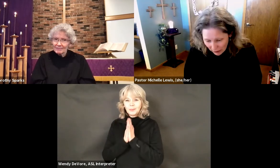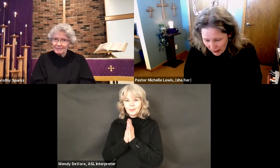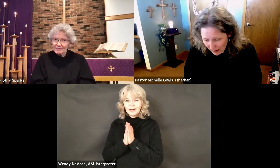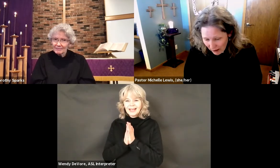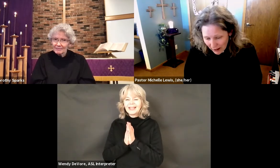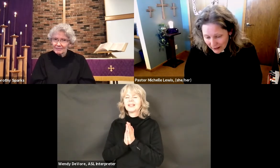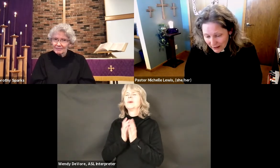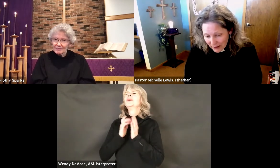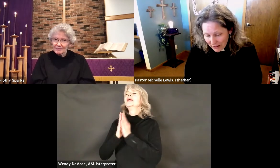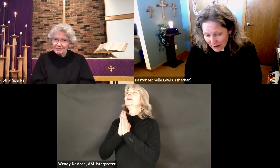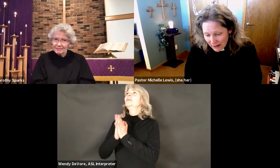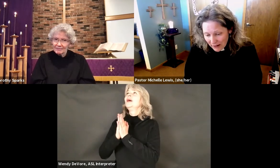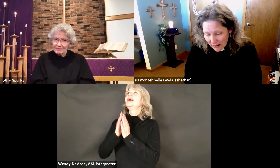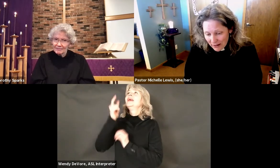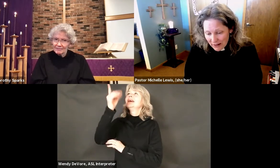we pray, God,